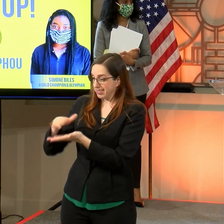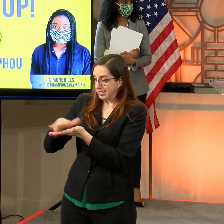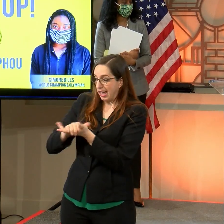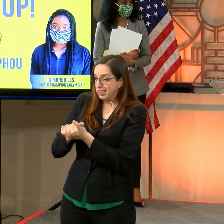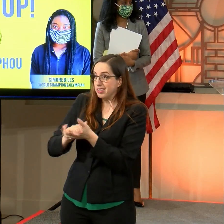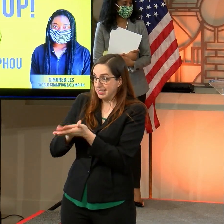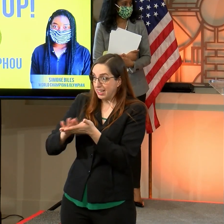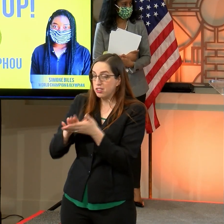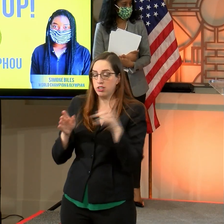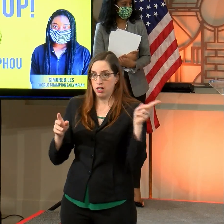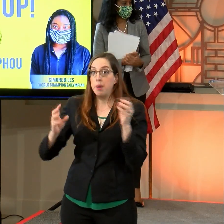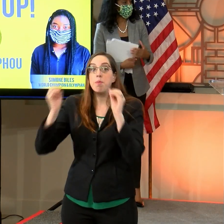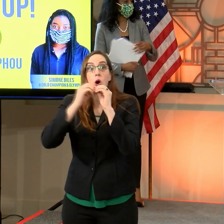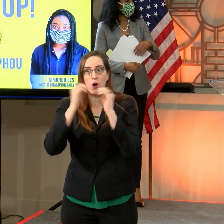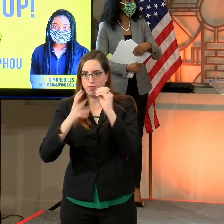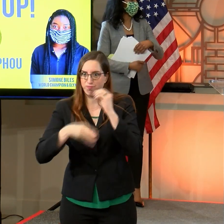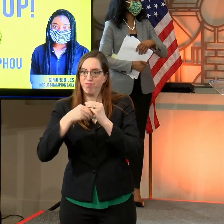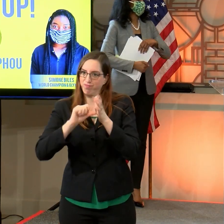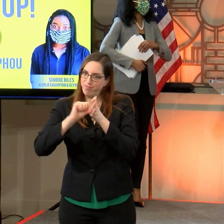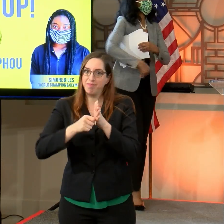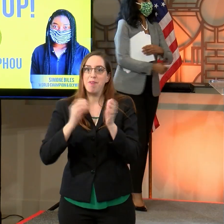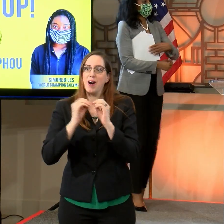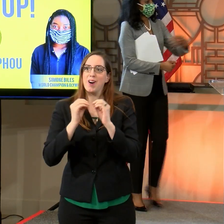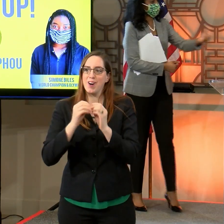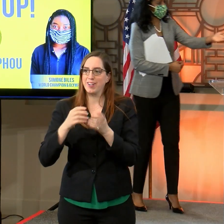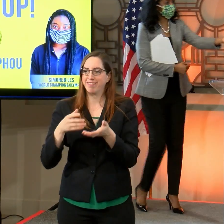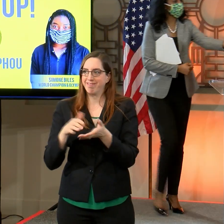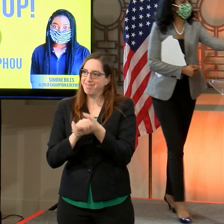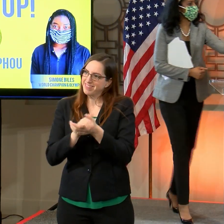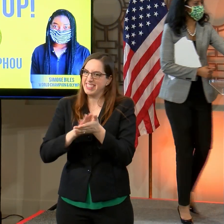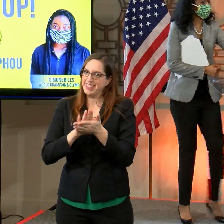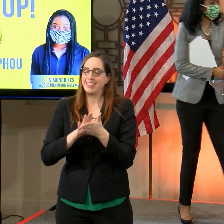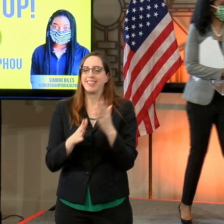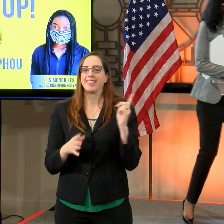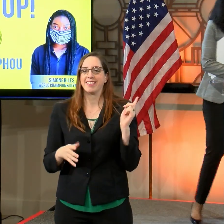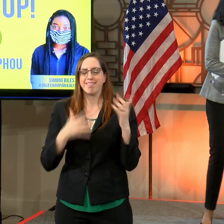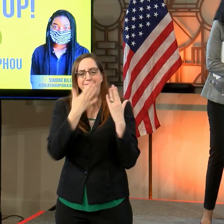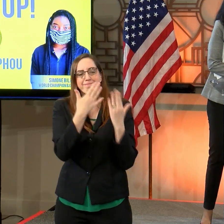you. More sanitizer. Is that the sanitizer? Yeah.